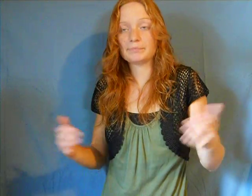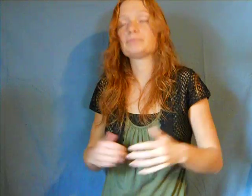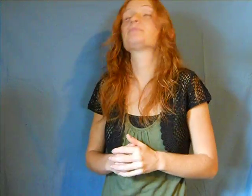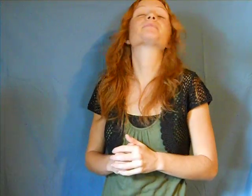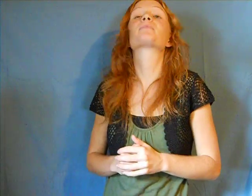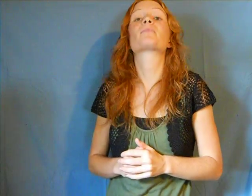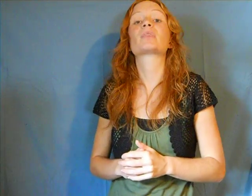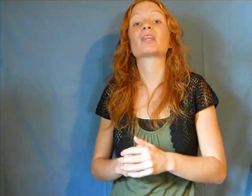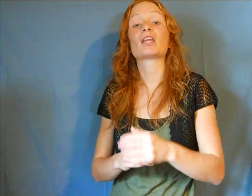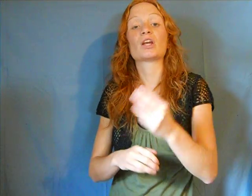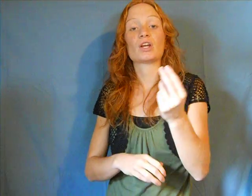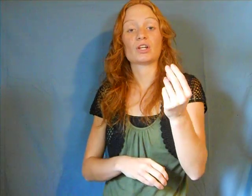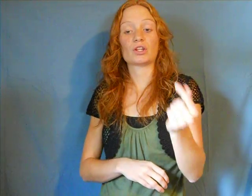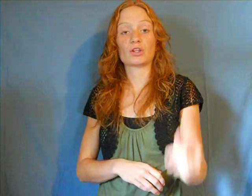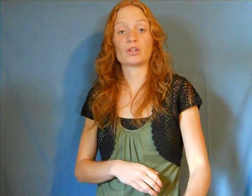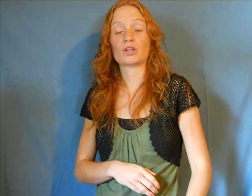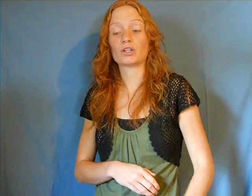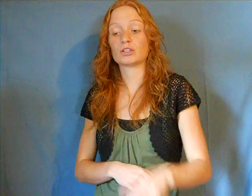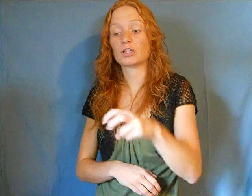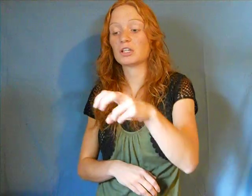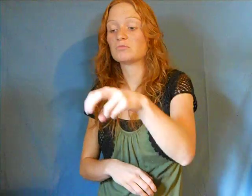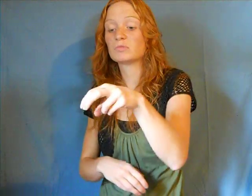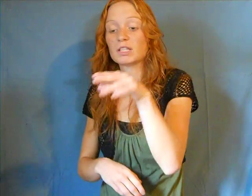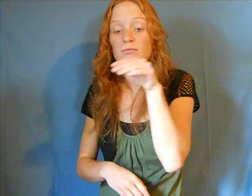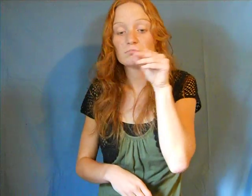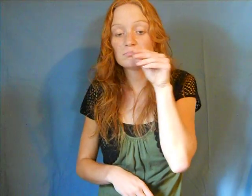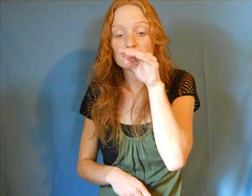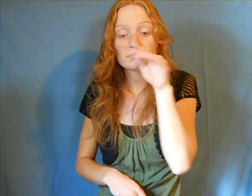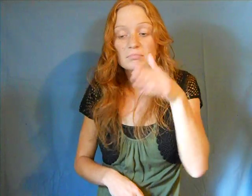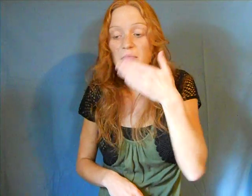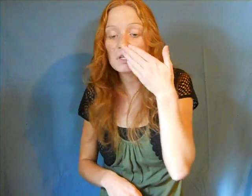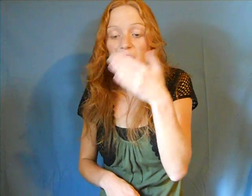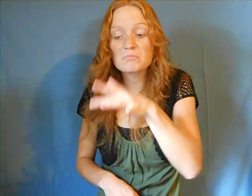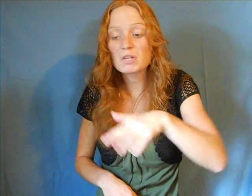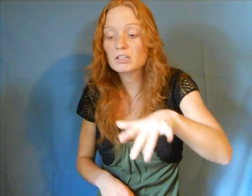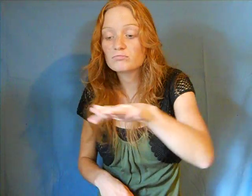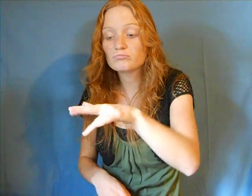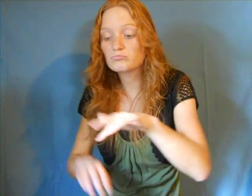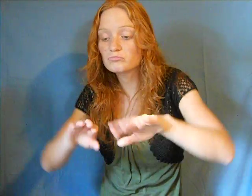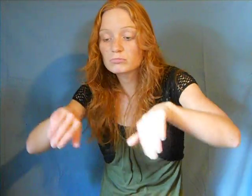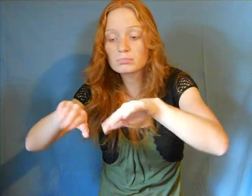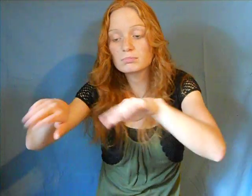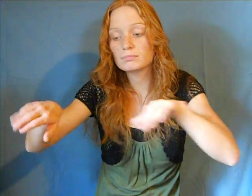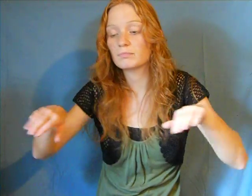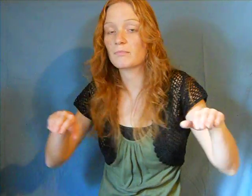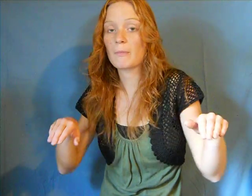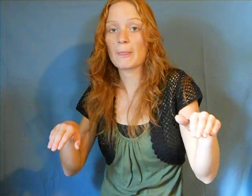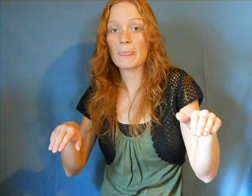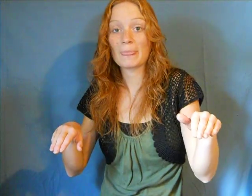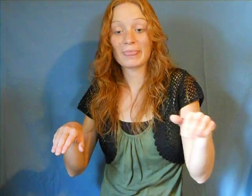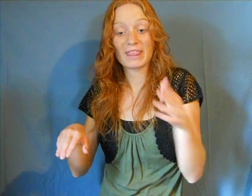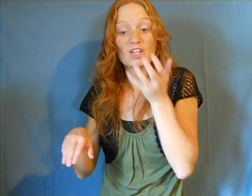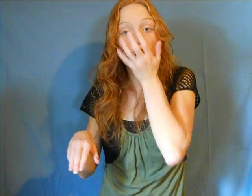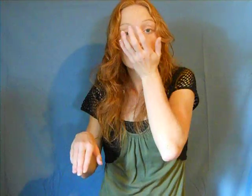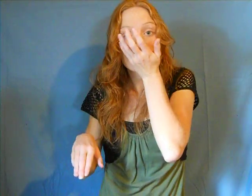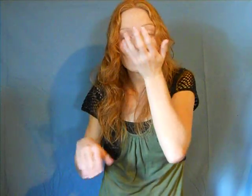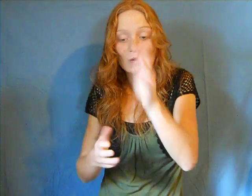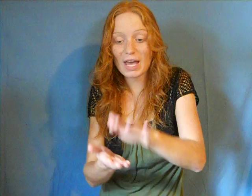the spot, and he started sniffing around and poking and digging, and right under the roots of the grass was this little shrew. And he was right the